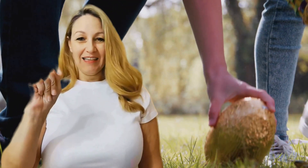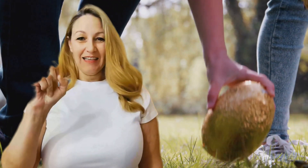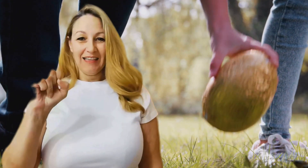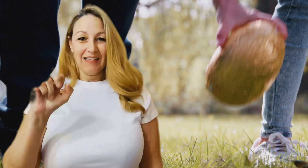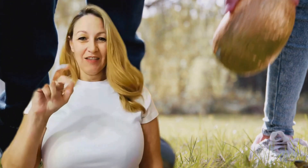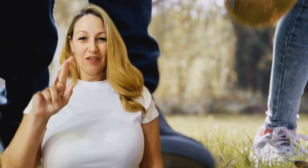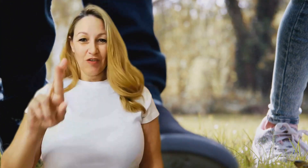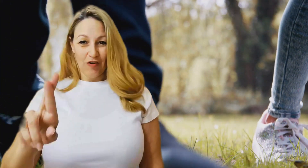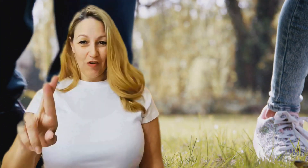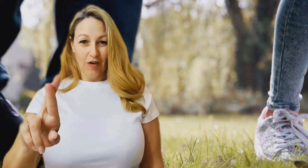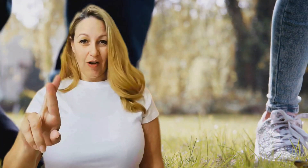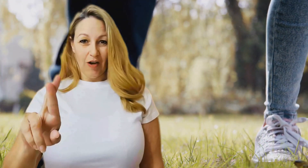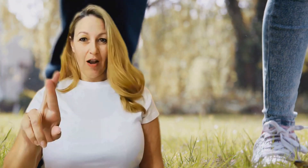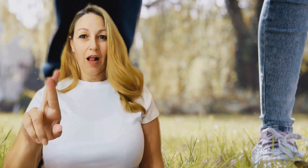Easter.